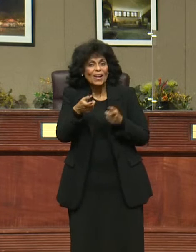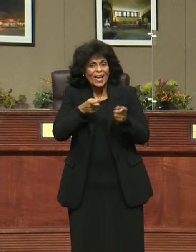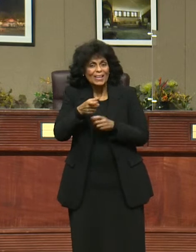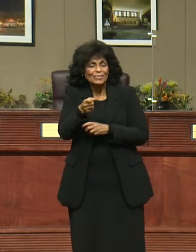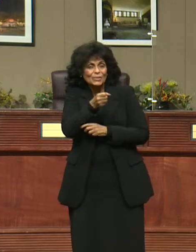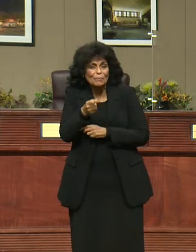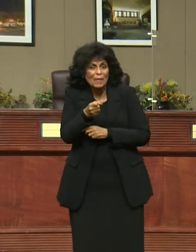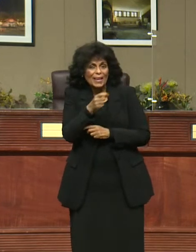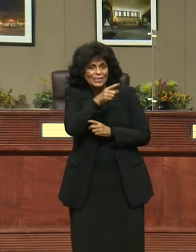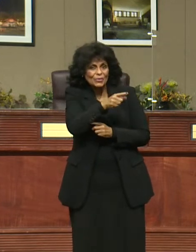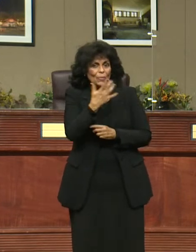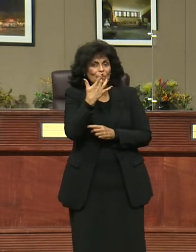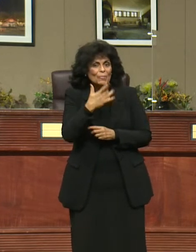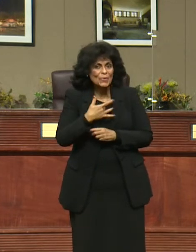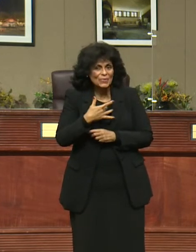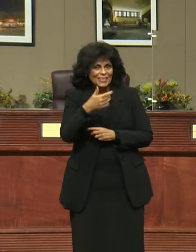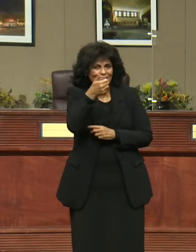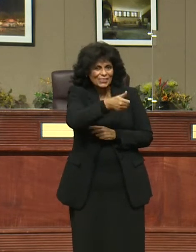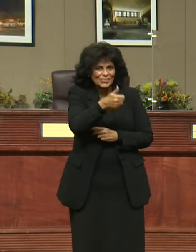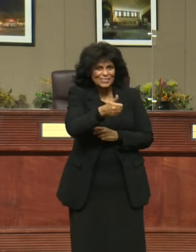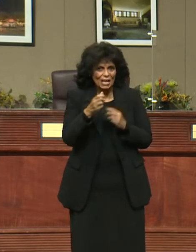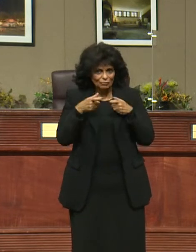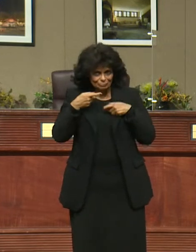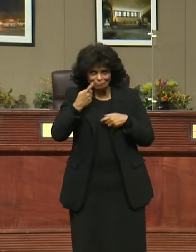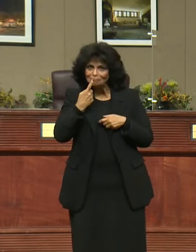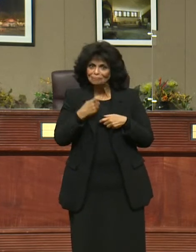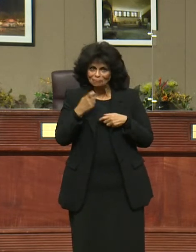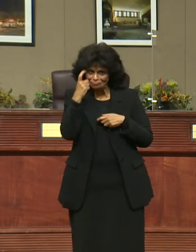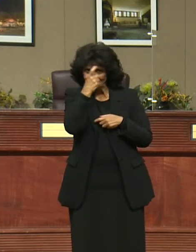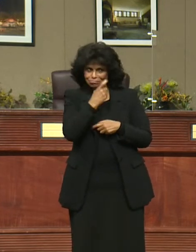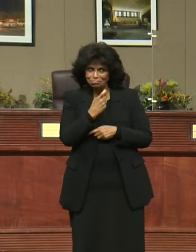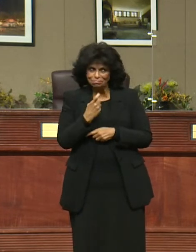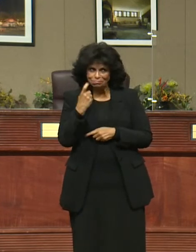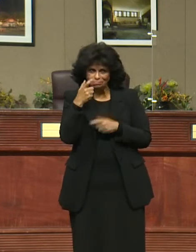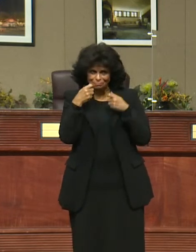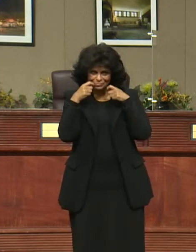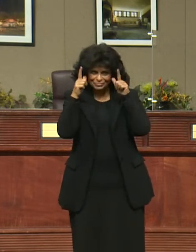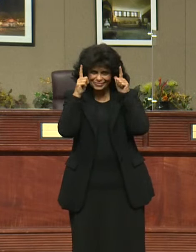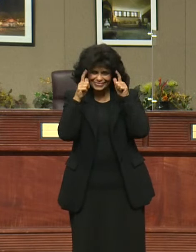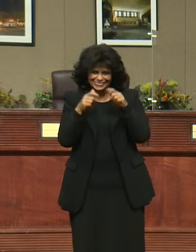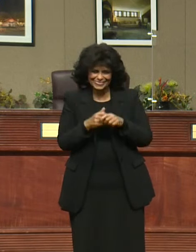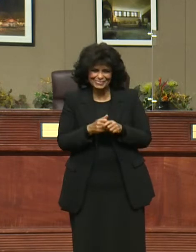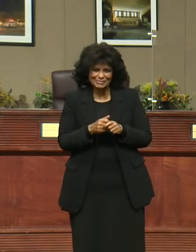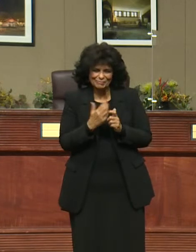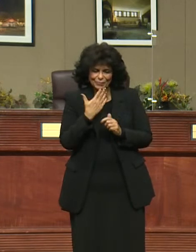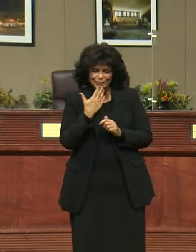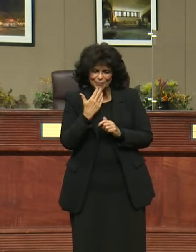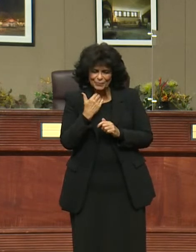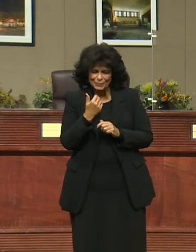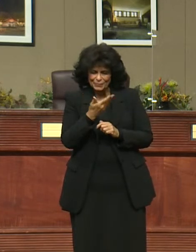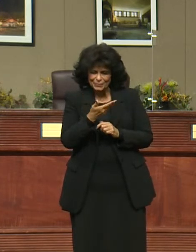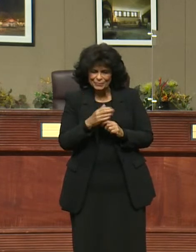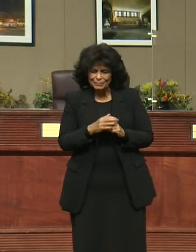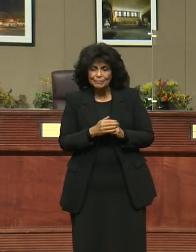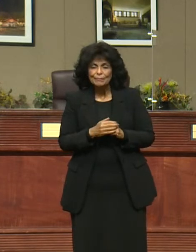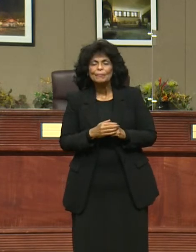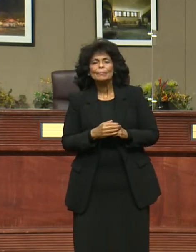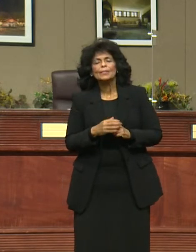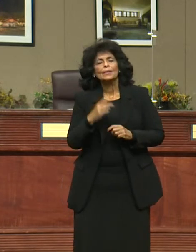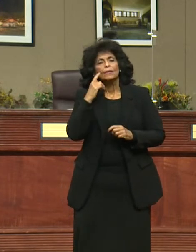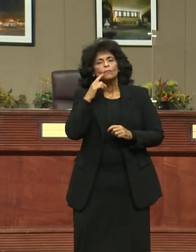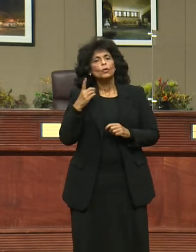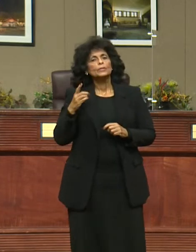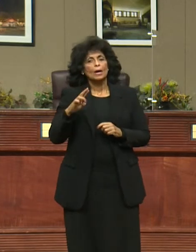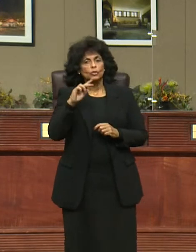birthday. This is for Dr. Pino as well. I had a conversation